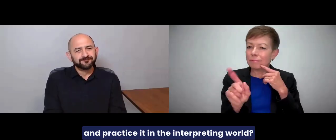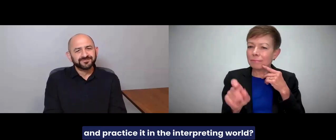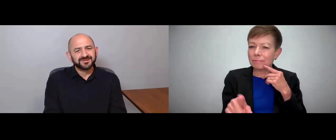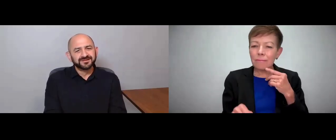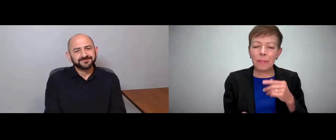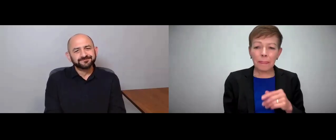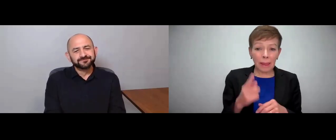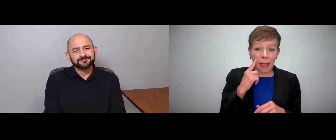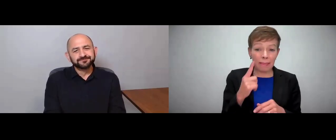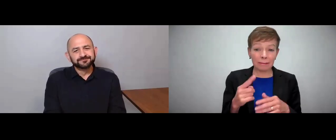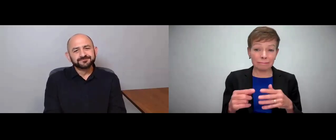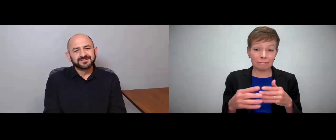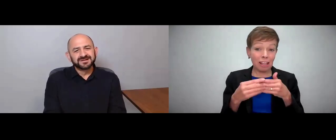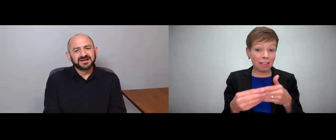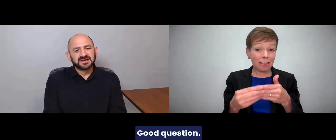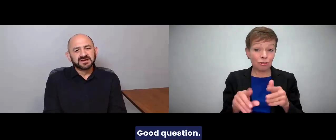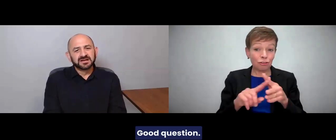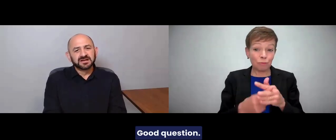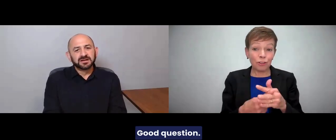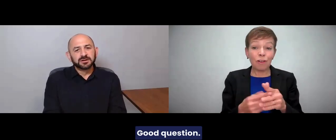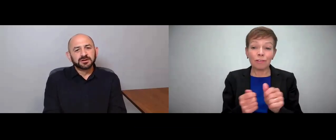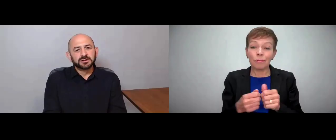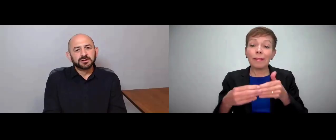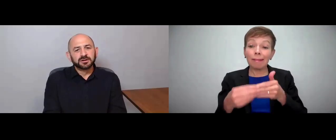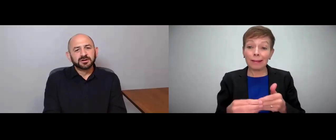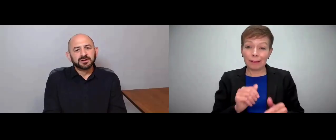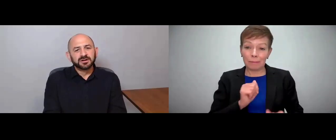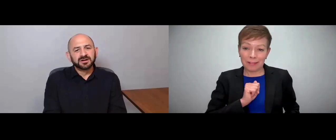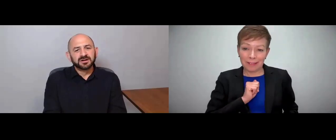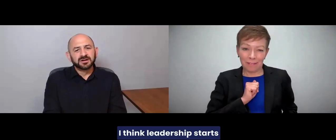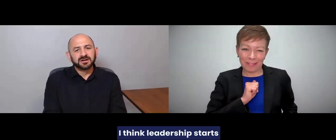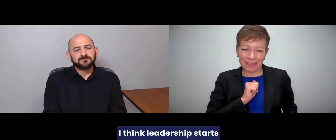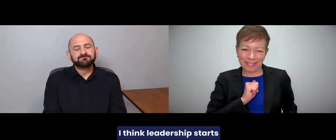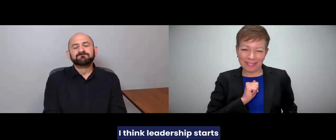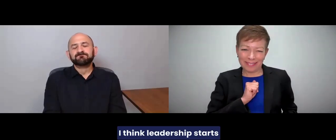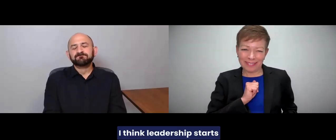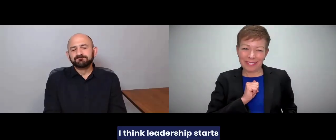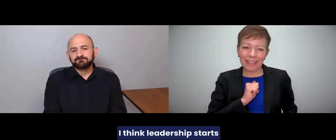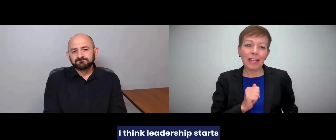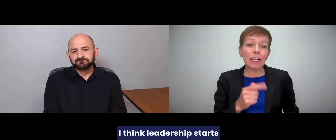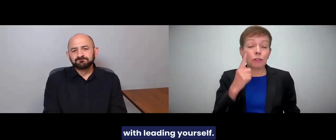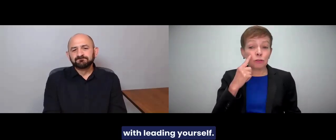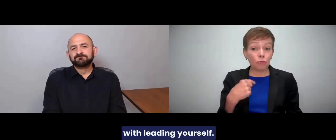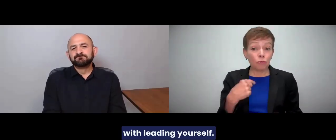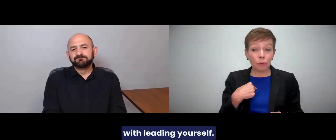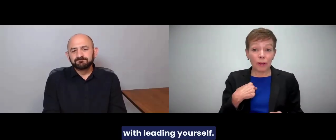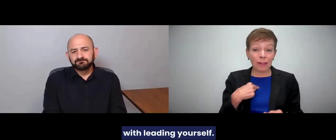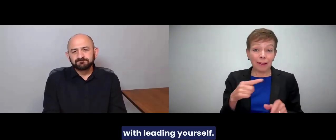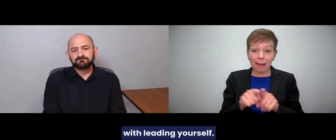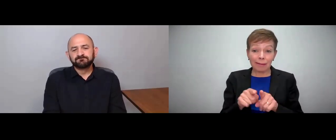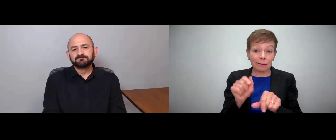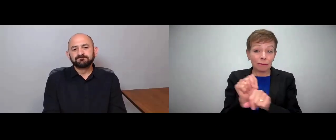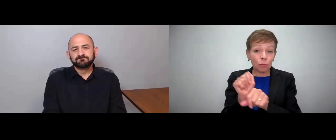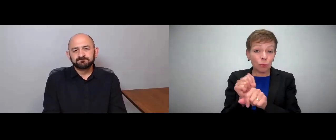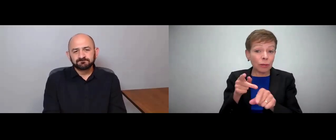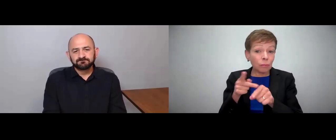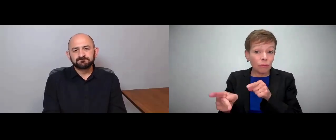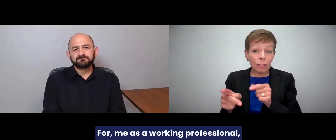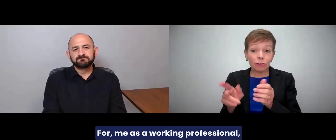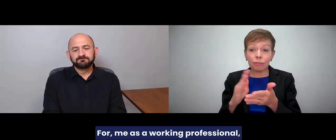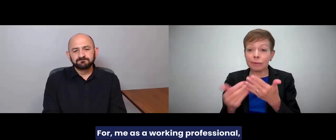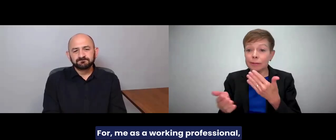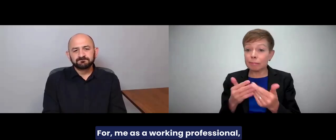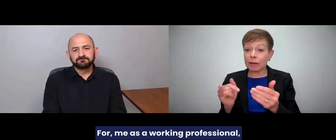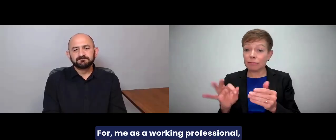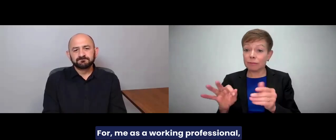interpreting world? Good question. I think leadership starts with leading yourself.